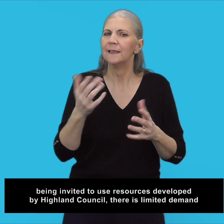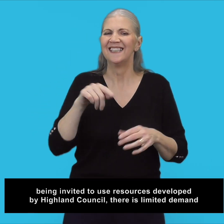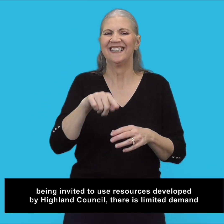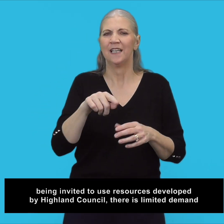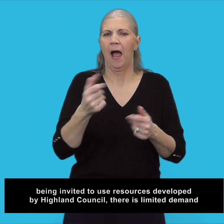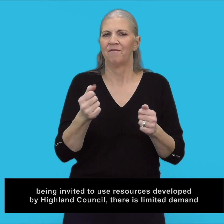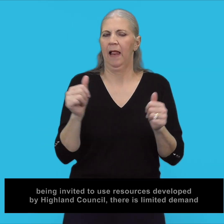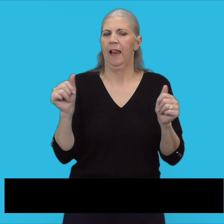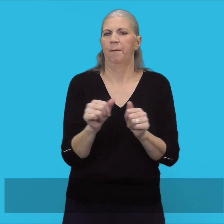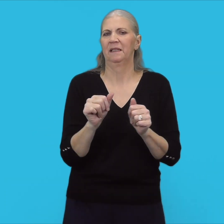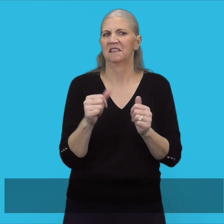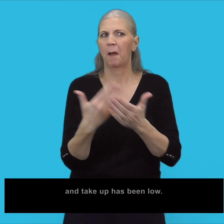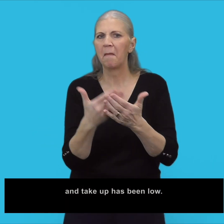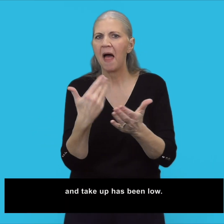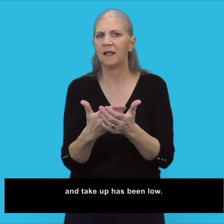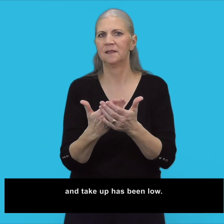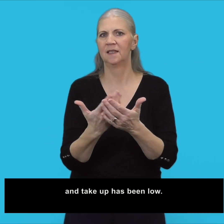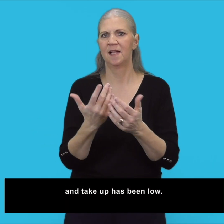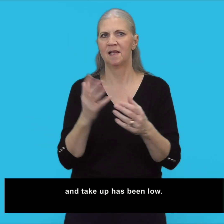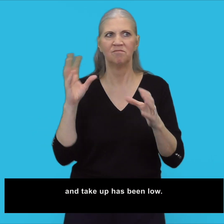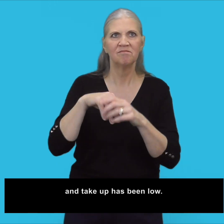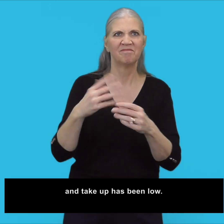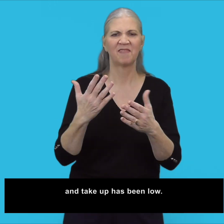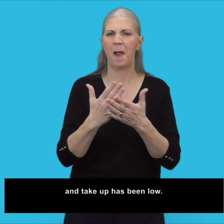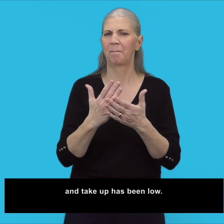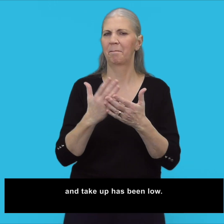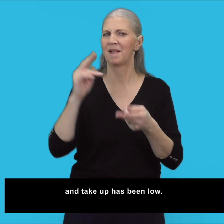there is limited demand and take-up has been low.